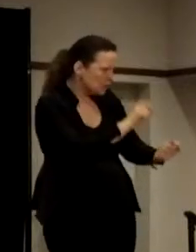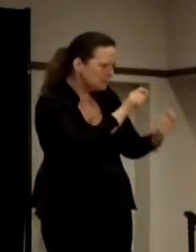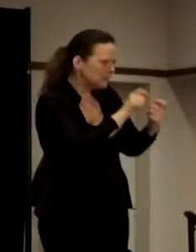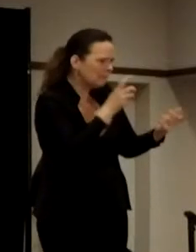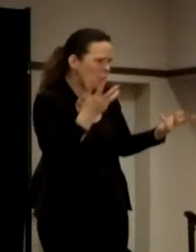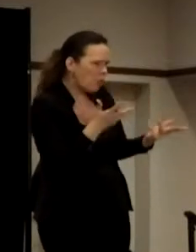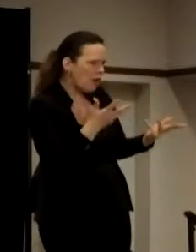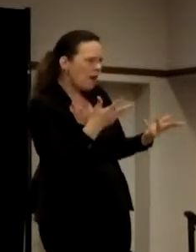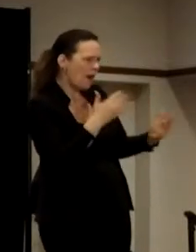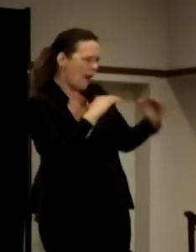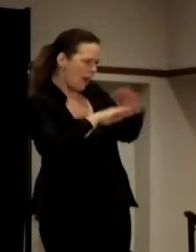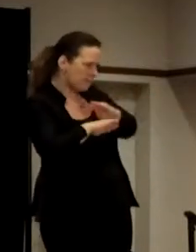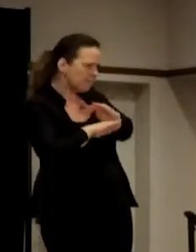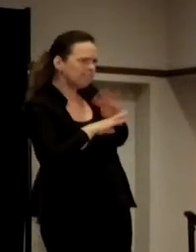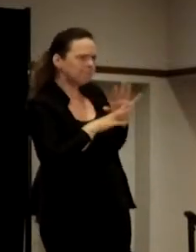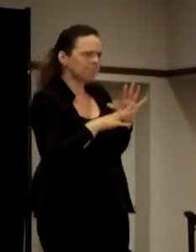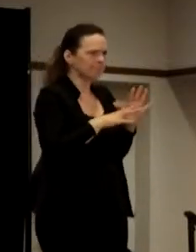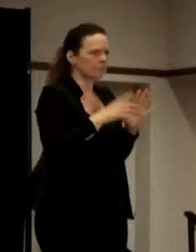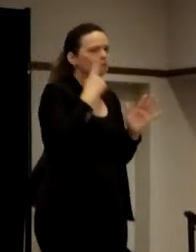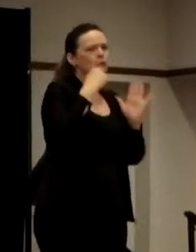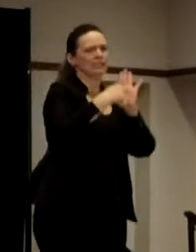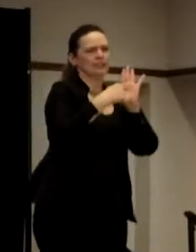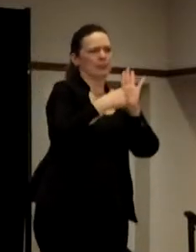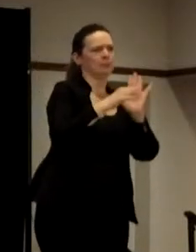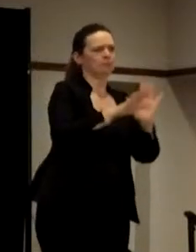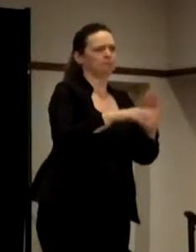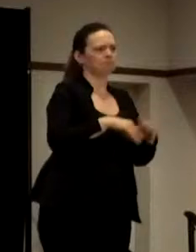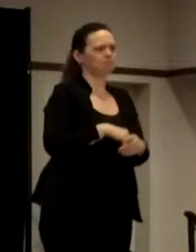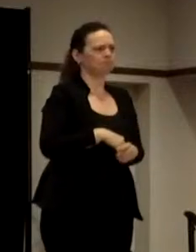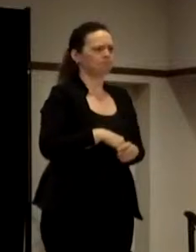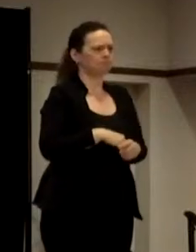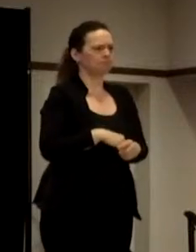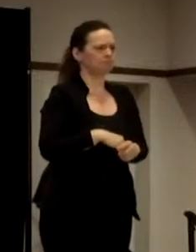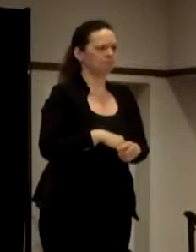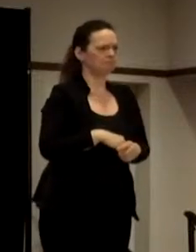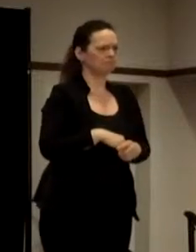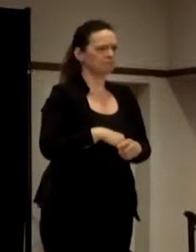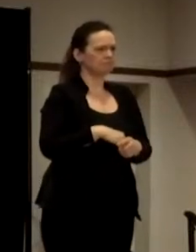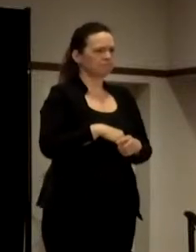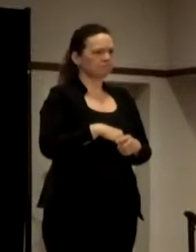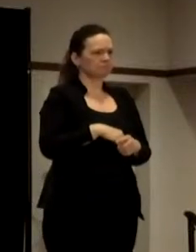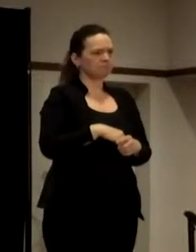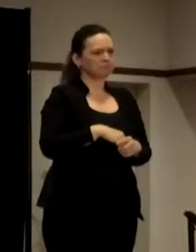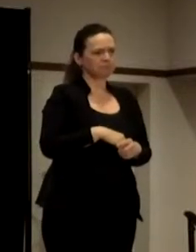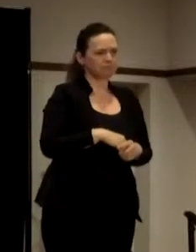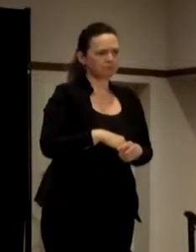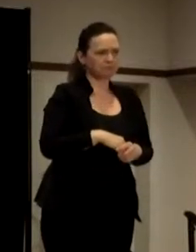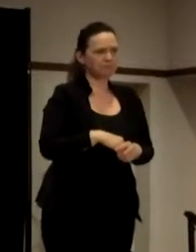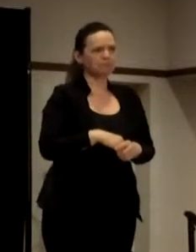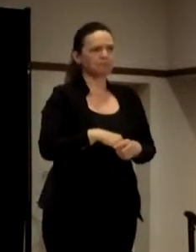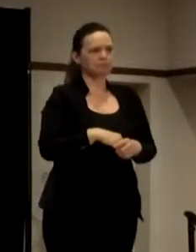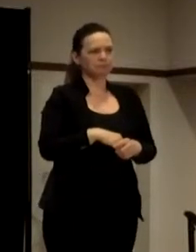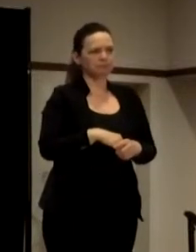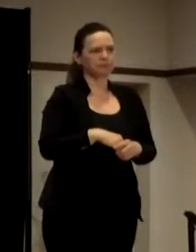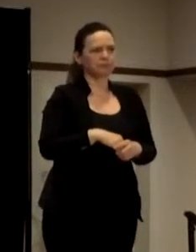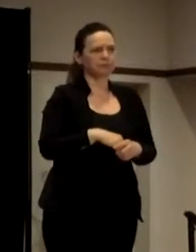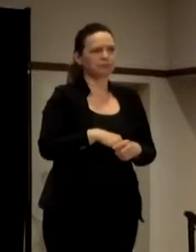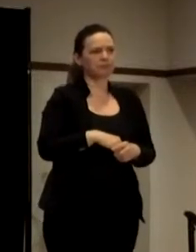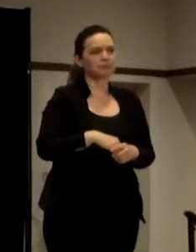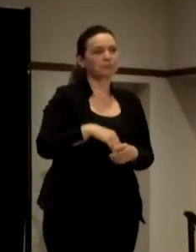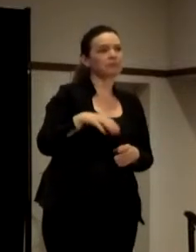of guidances at all levels for everything, they say, look at transmission rates in community, and that should help guide your decisions.